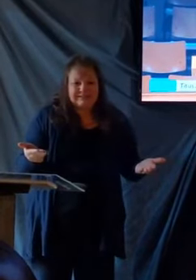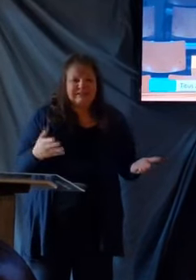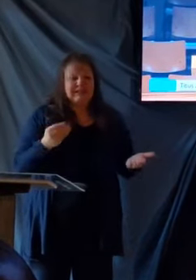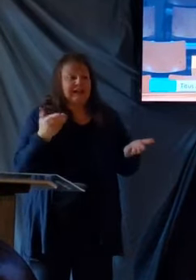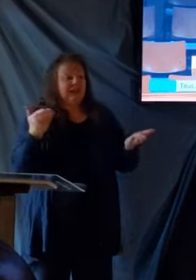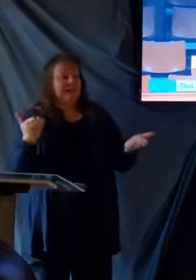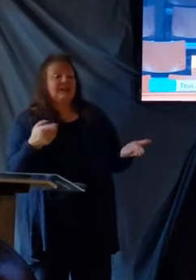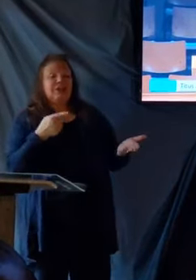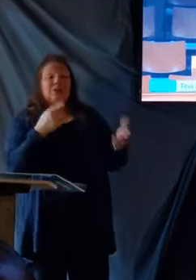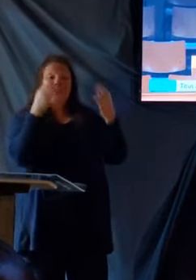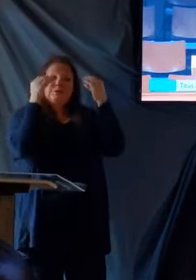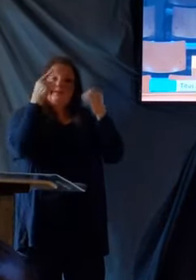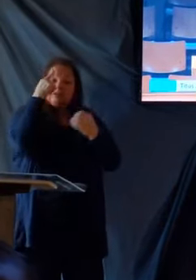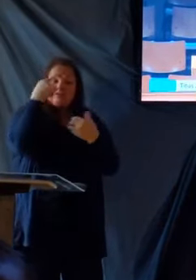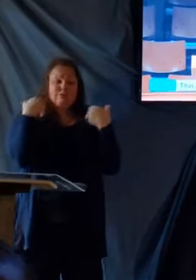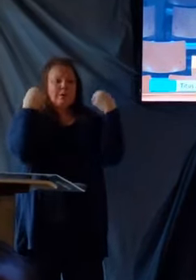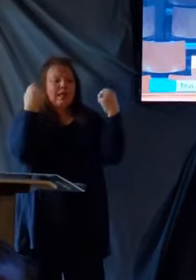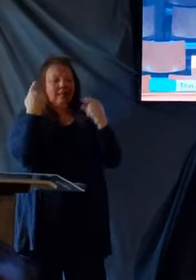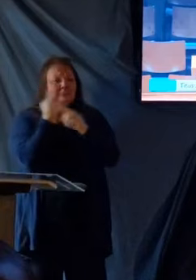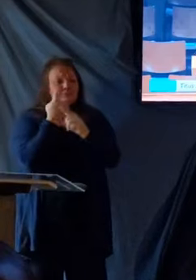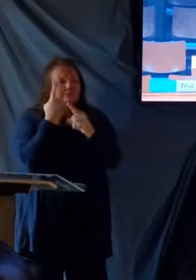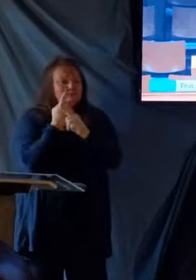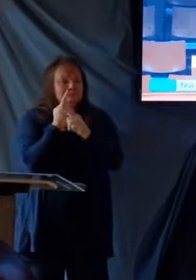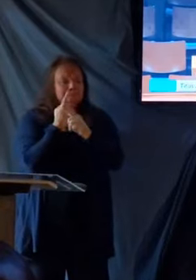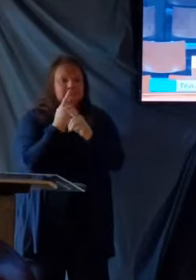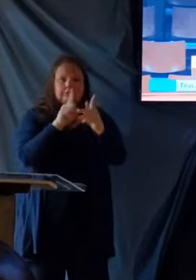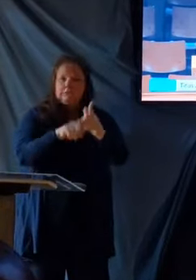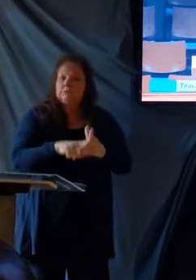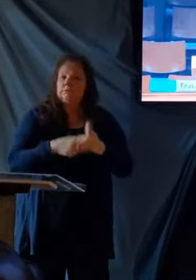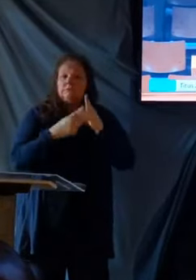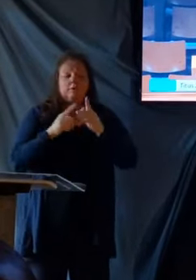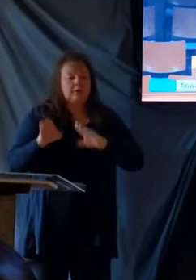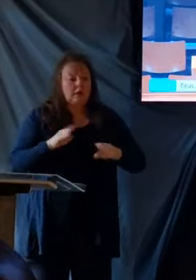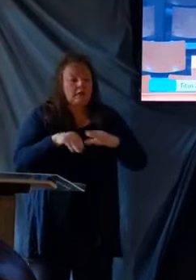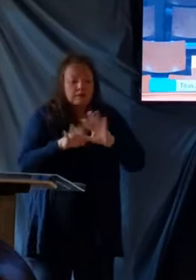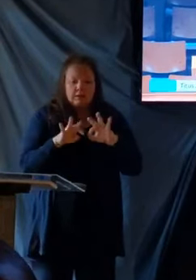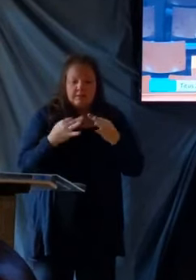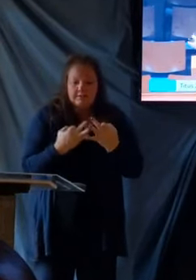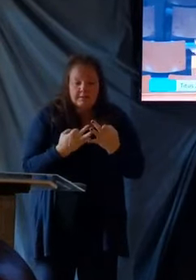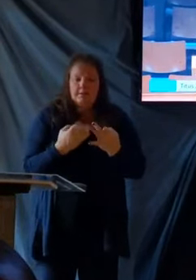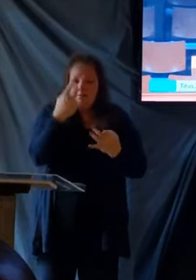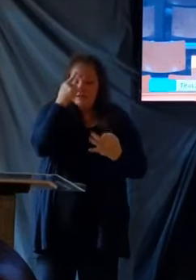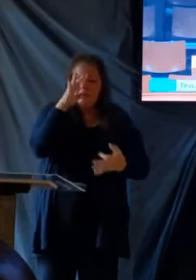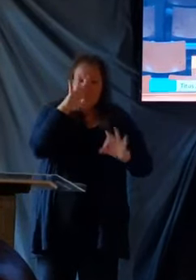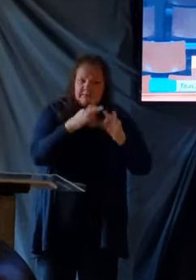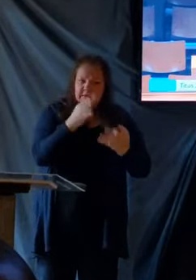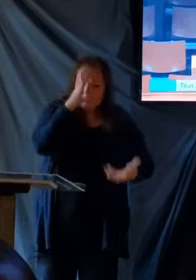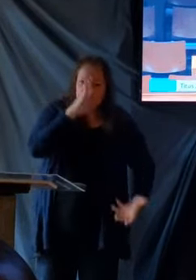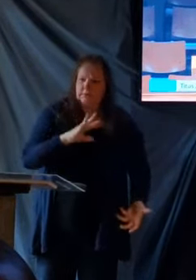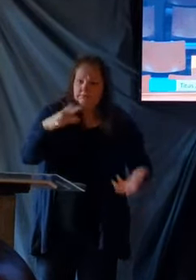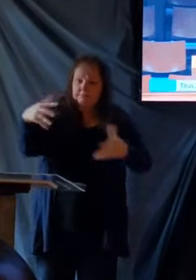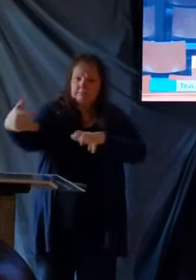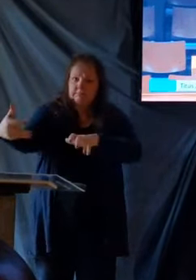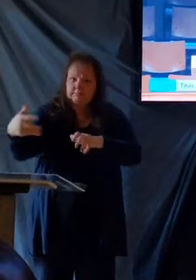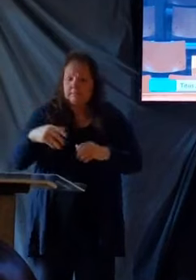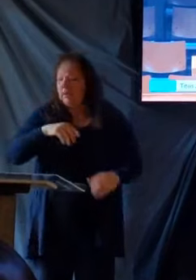And here you teach the things for healthy doctrine. And it gets right into conduct in the families, because there's the families being upset.